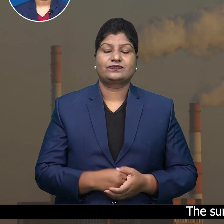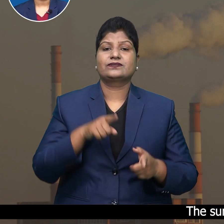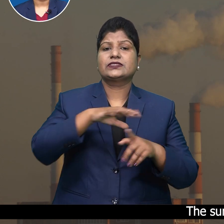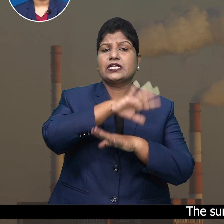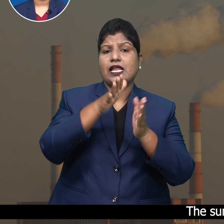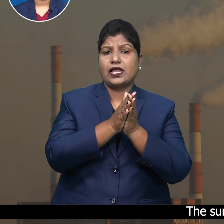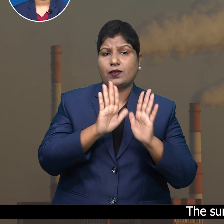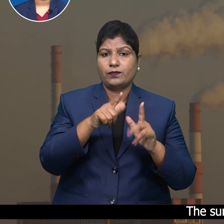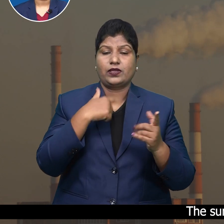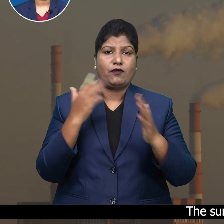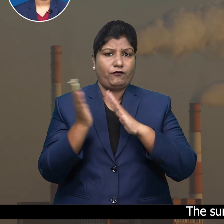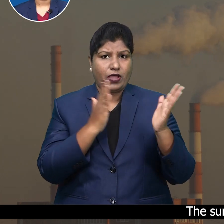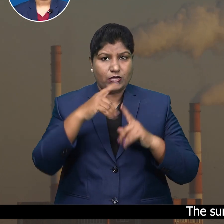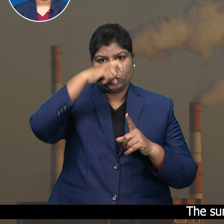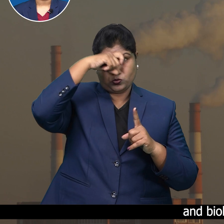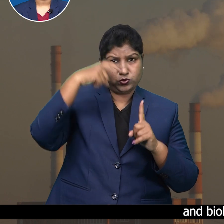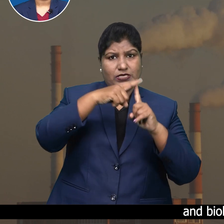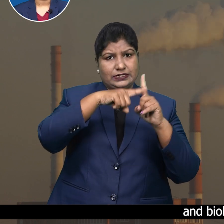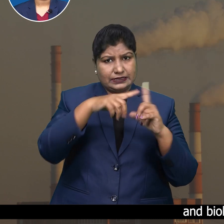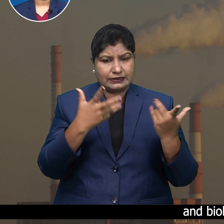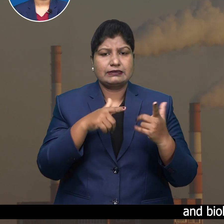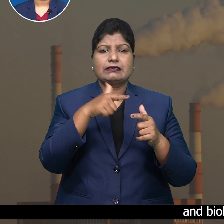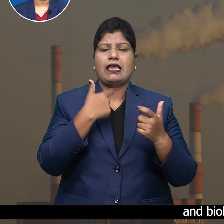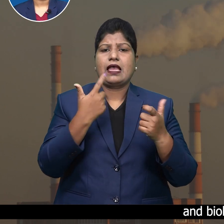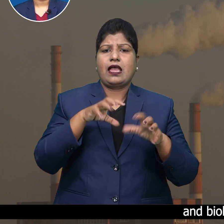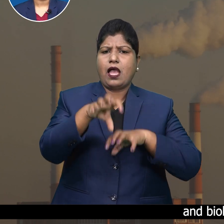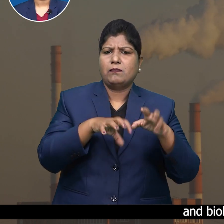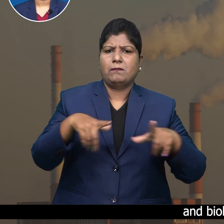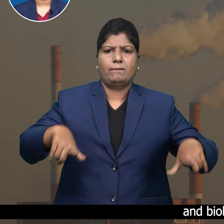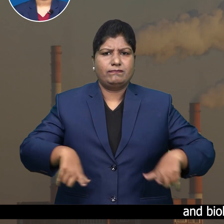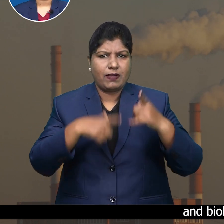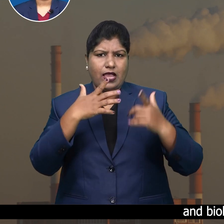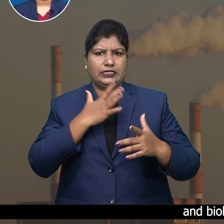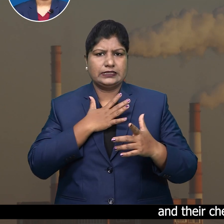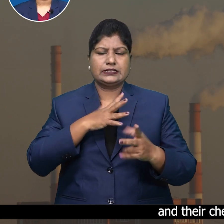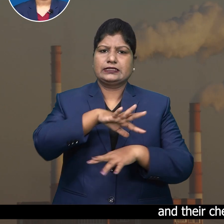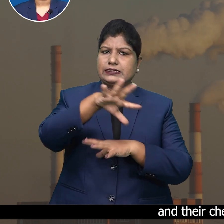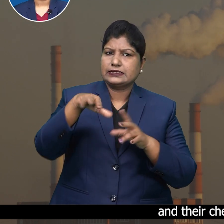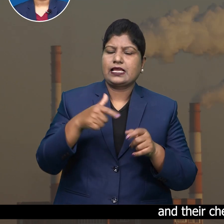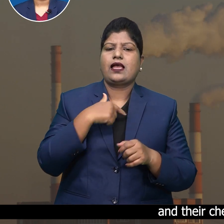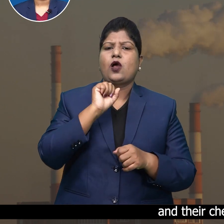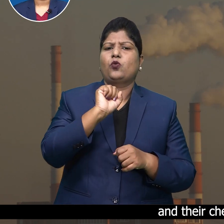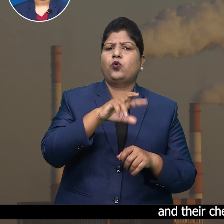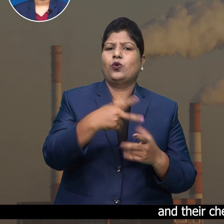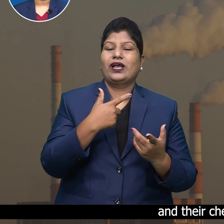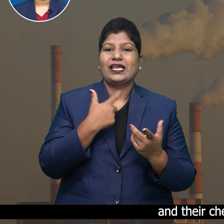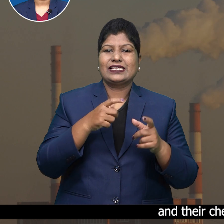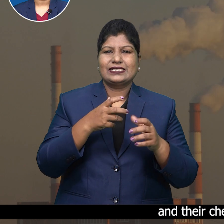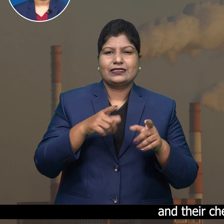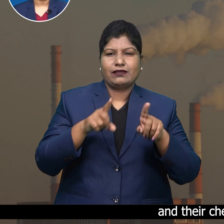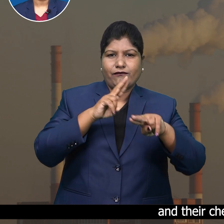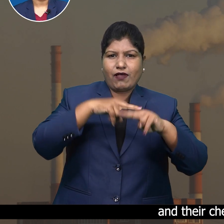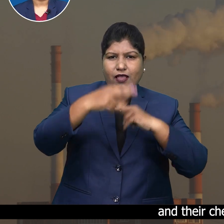The sum of physical and biological factors and their